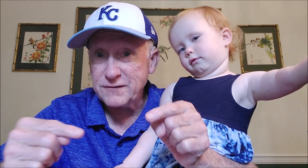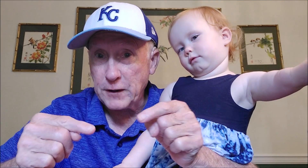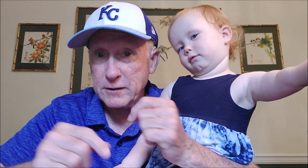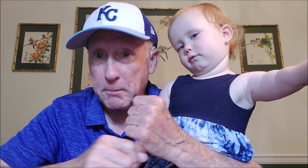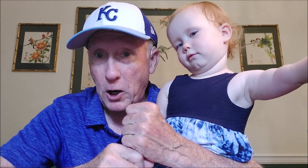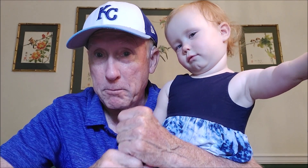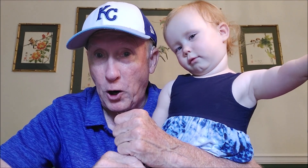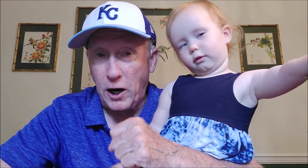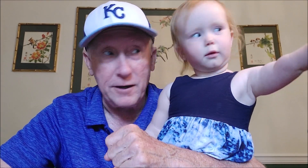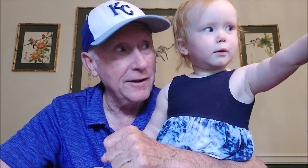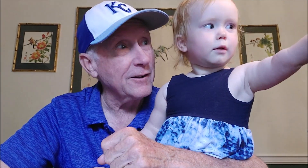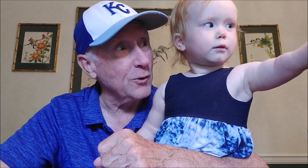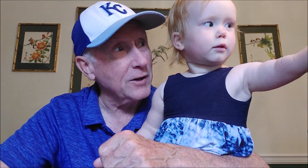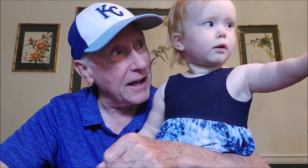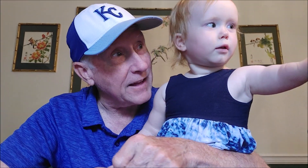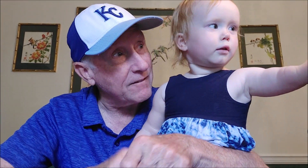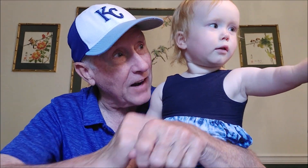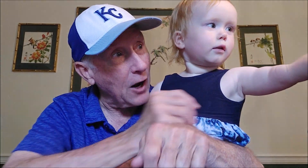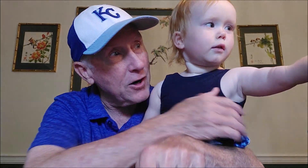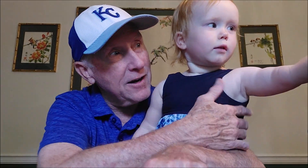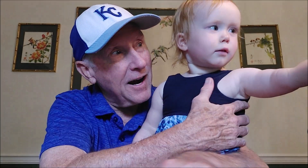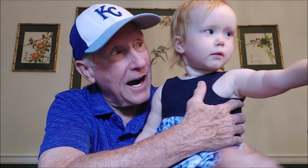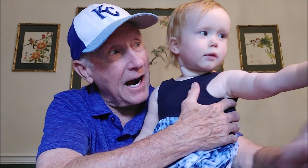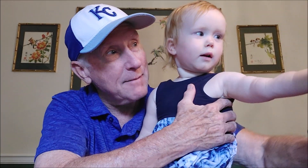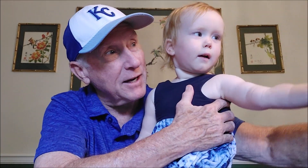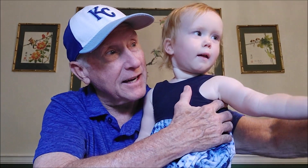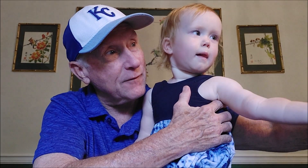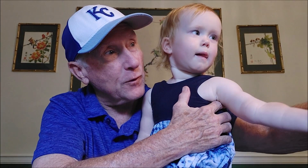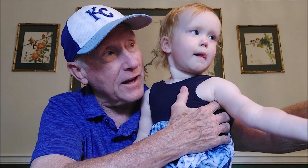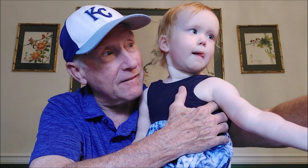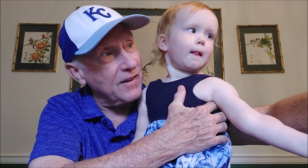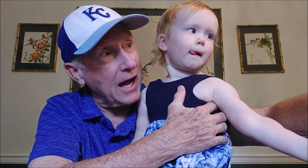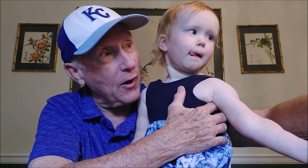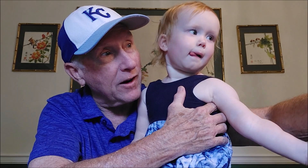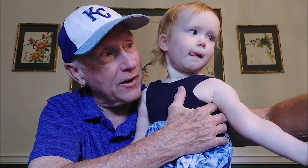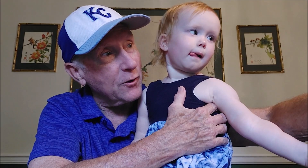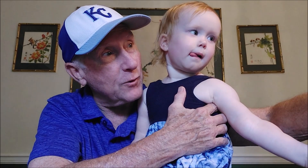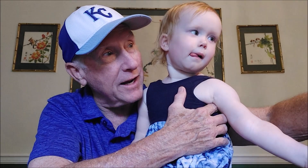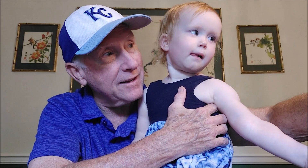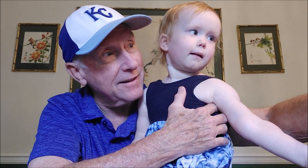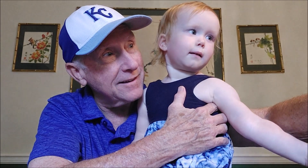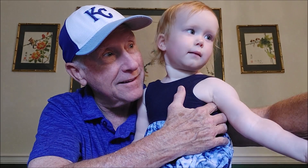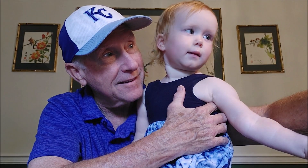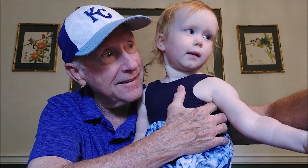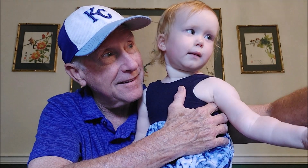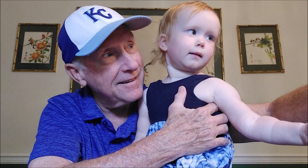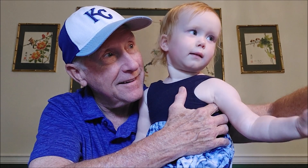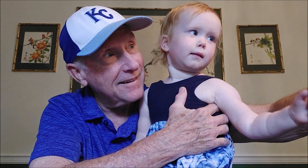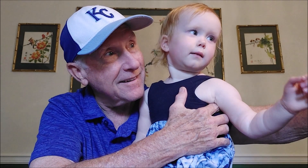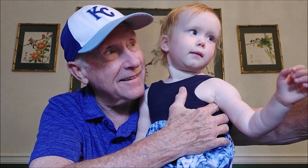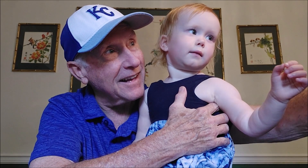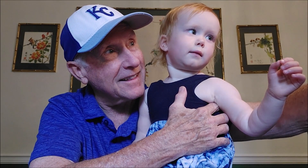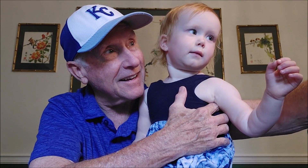from the ballpark. You like that flower? I'm gonna give you that flower. Are you ready? You like that